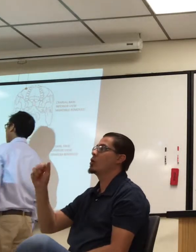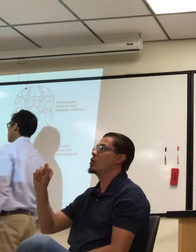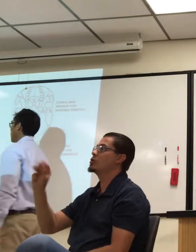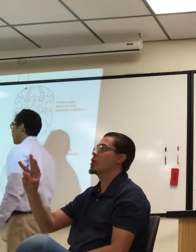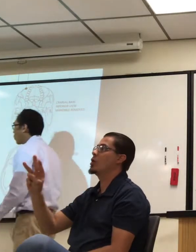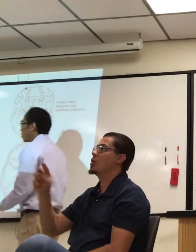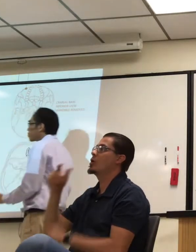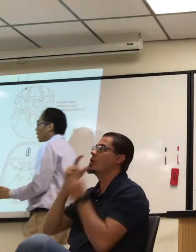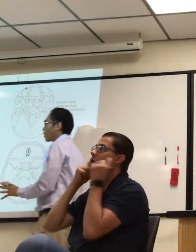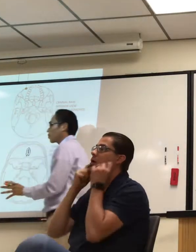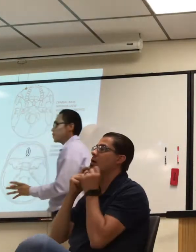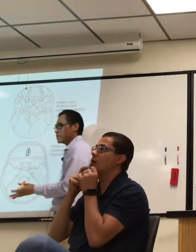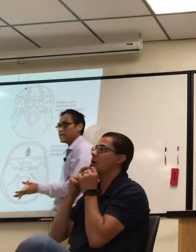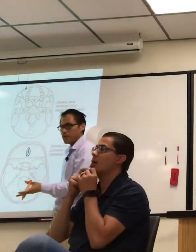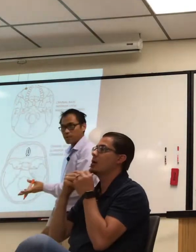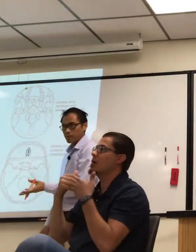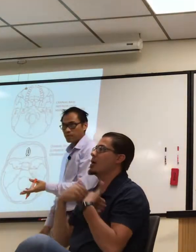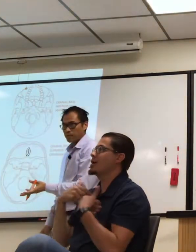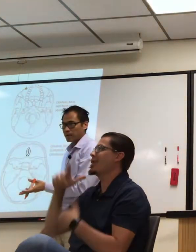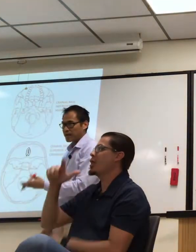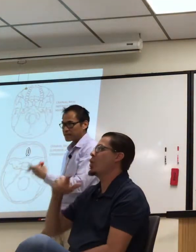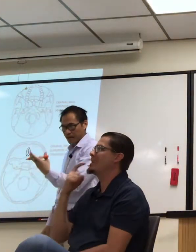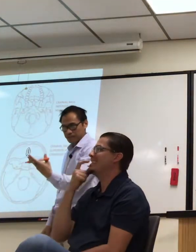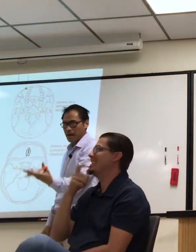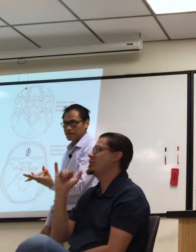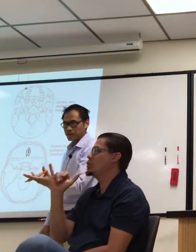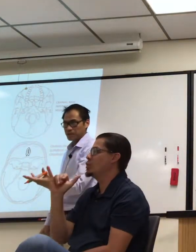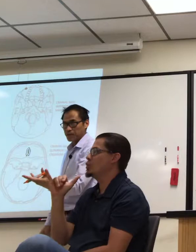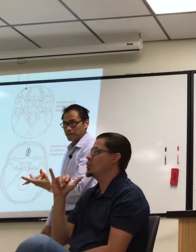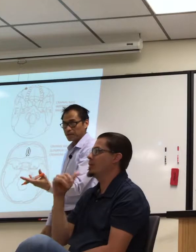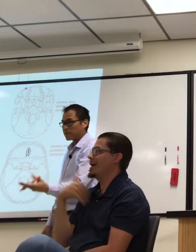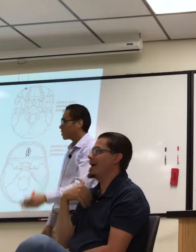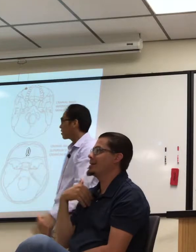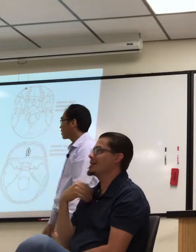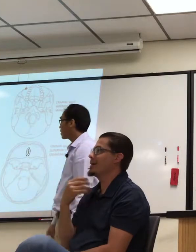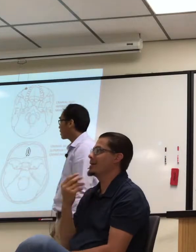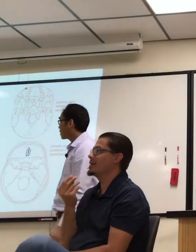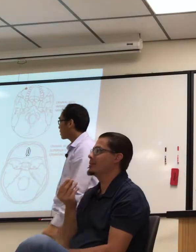As the lower teeth, I won't color in the teeth. Okay, it's got sockets for teeth,